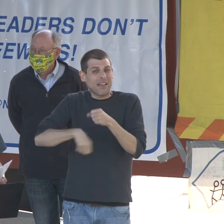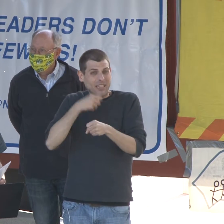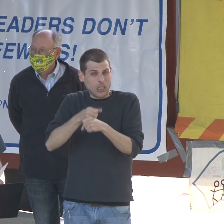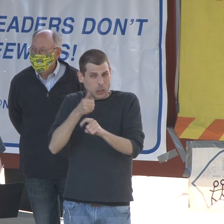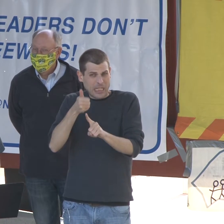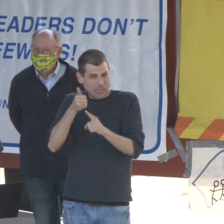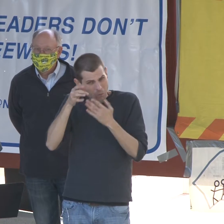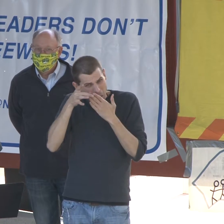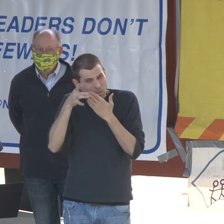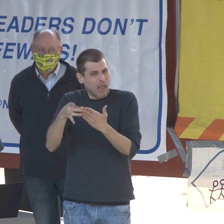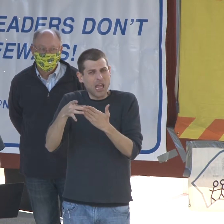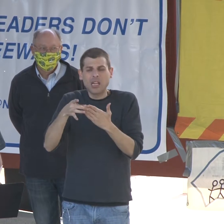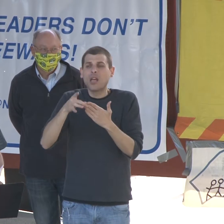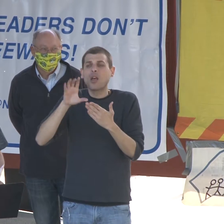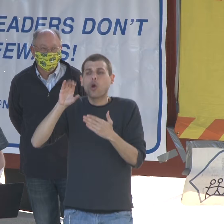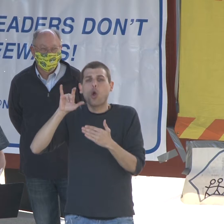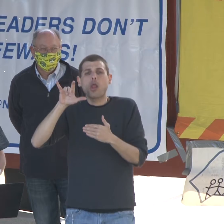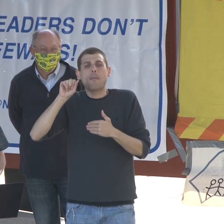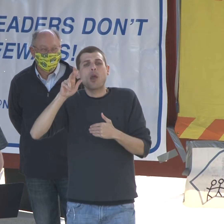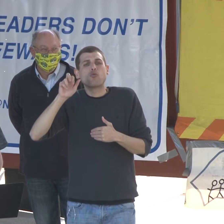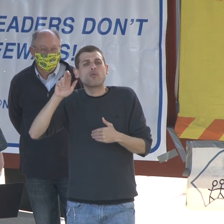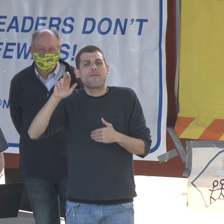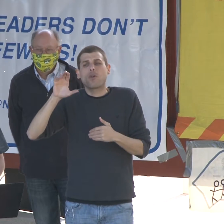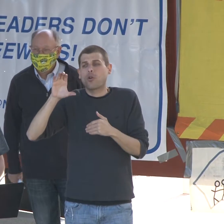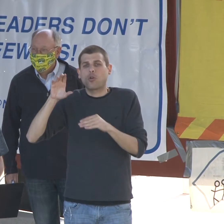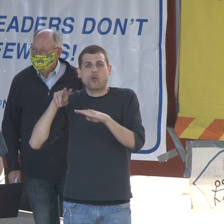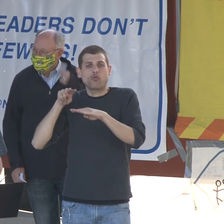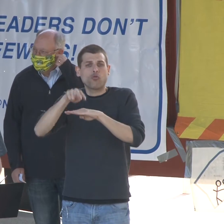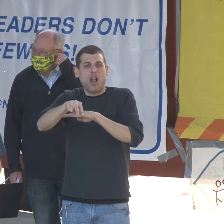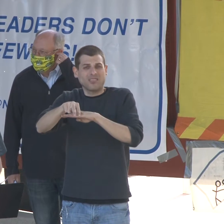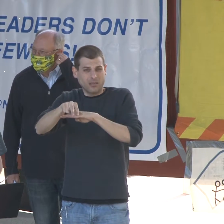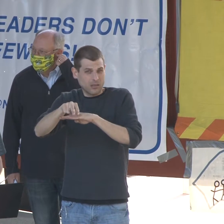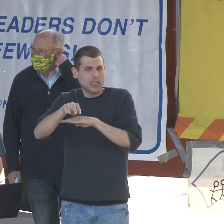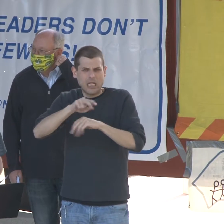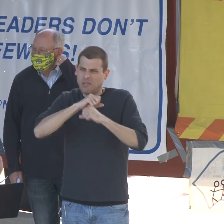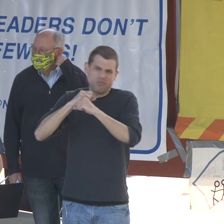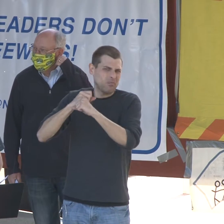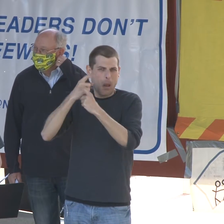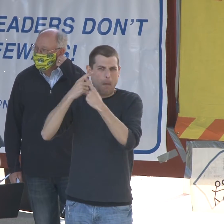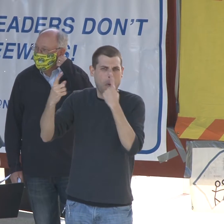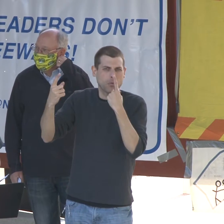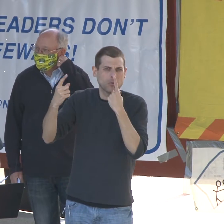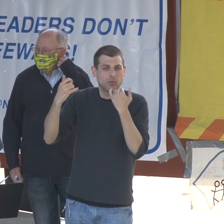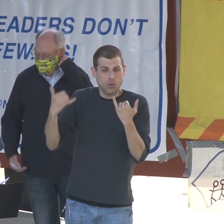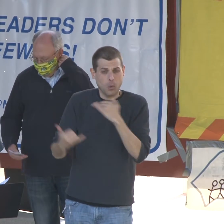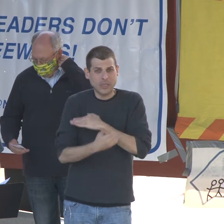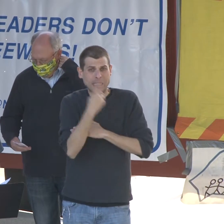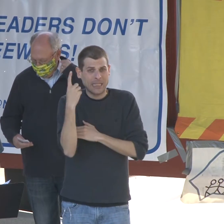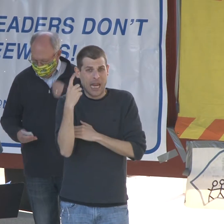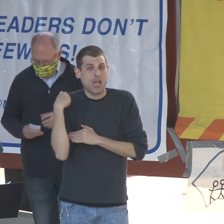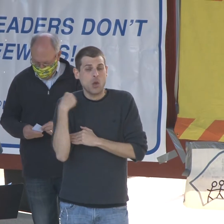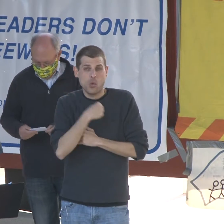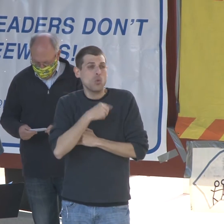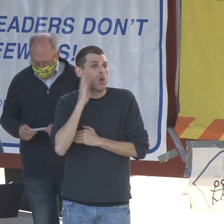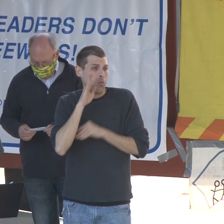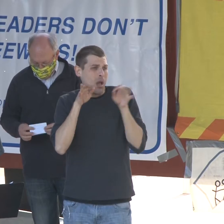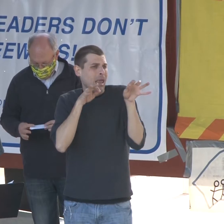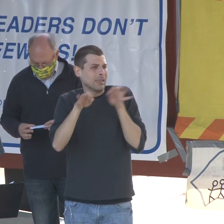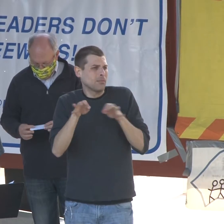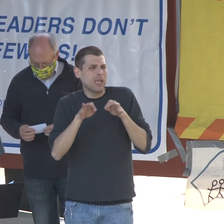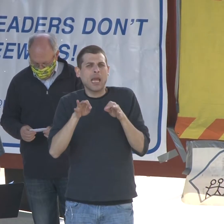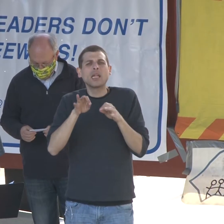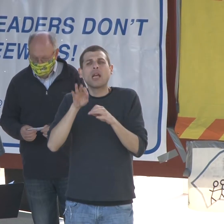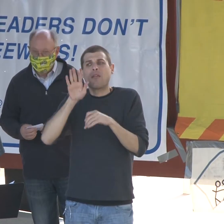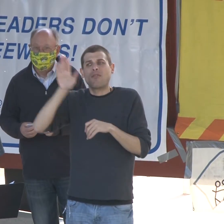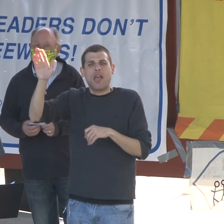of the fight against the Columbia River crossing, and he's here to speak today about some of the specific details in which we caught ODOT lying to us about the